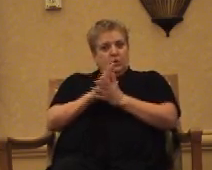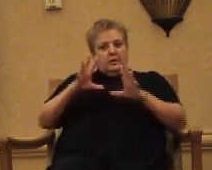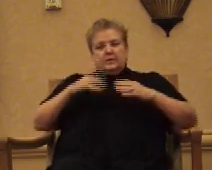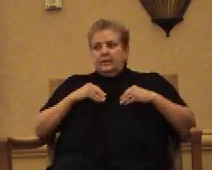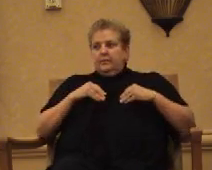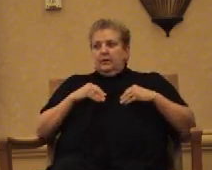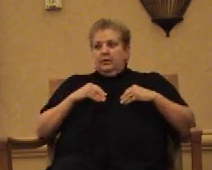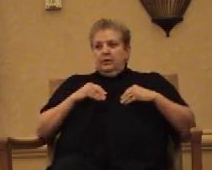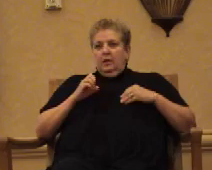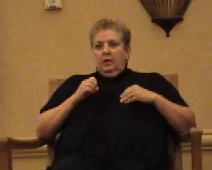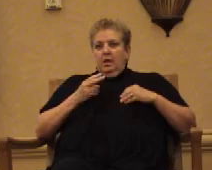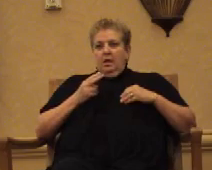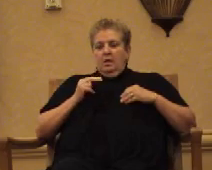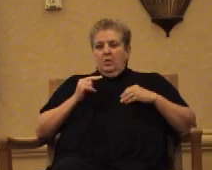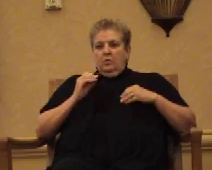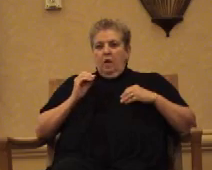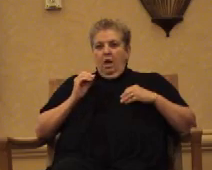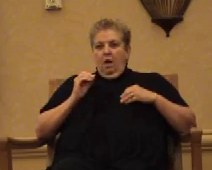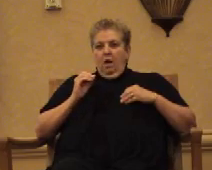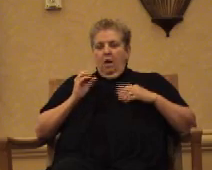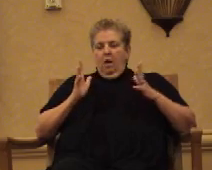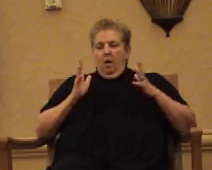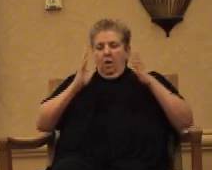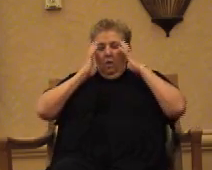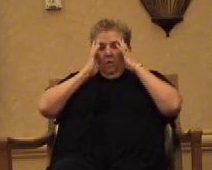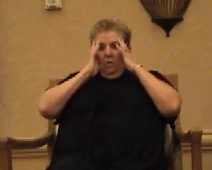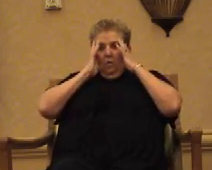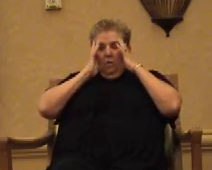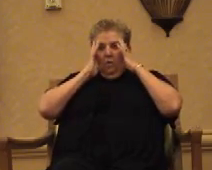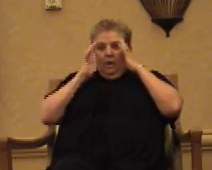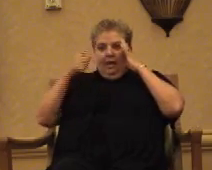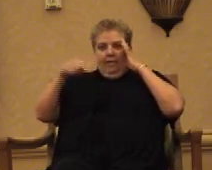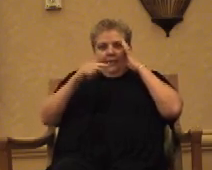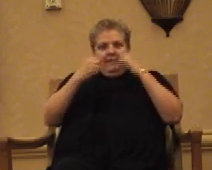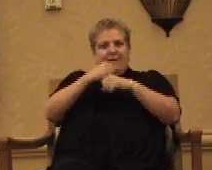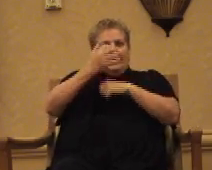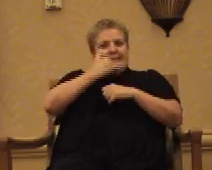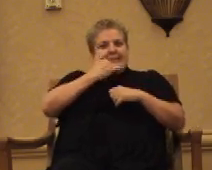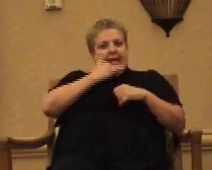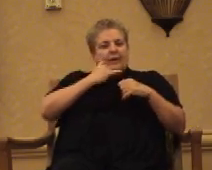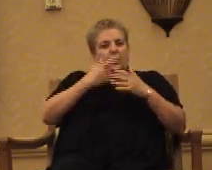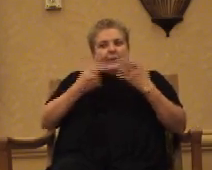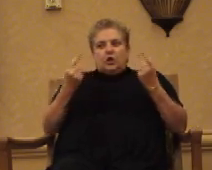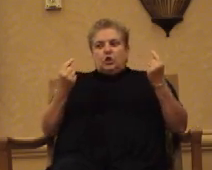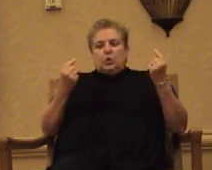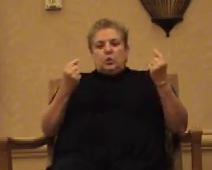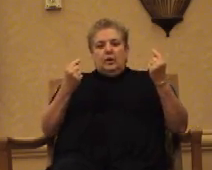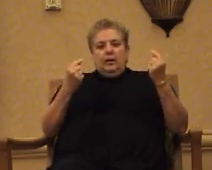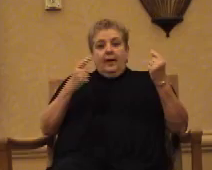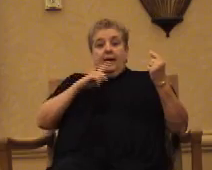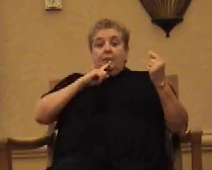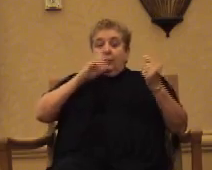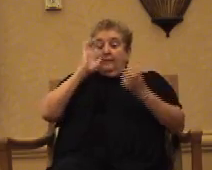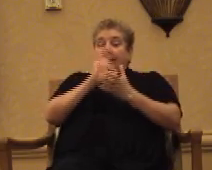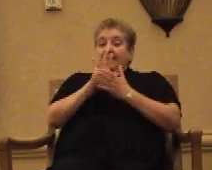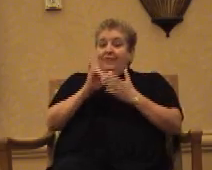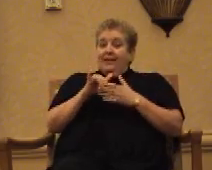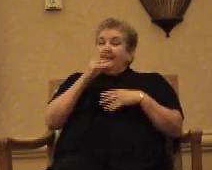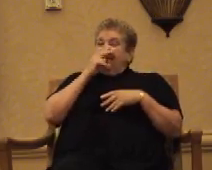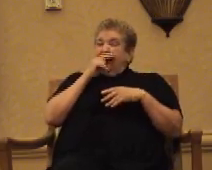Oh no, they've made a terrible mistake. And I believe that. It's funny today, but I believe that they meant